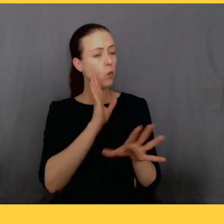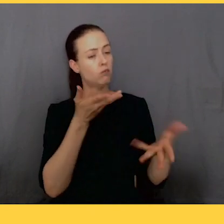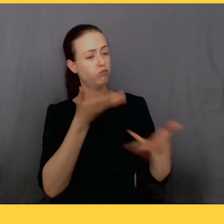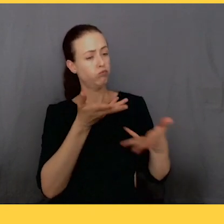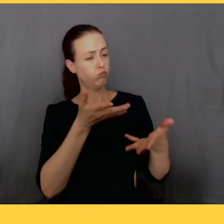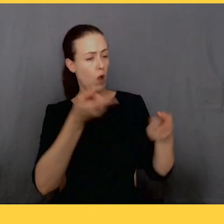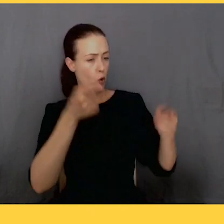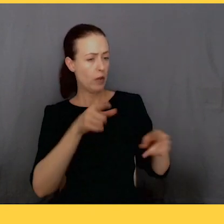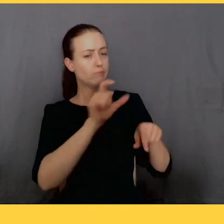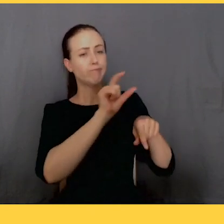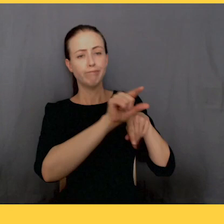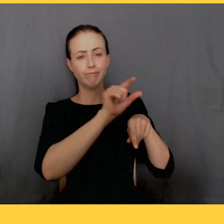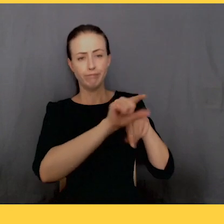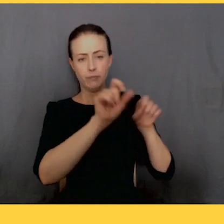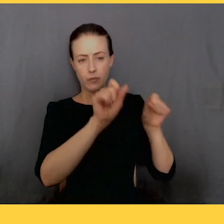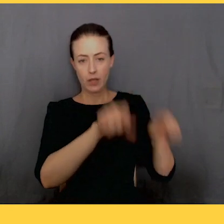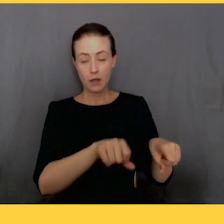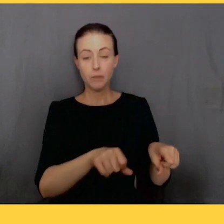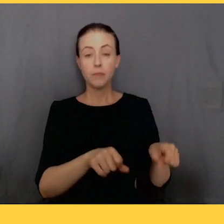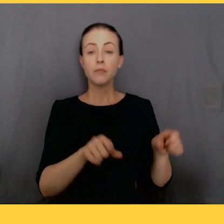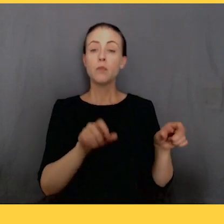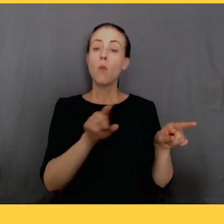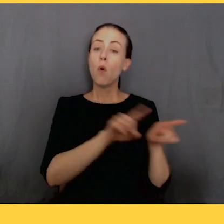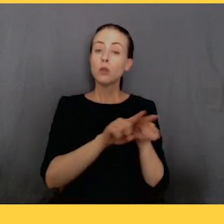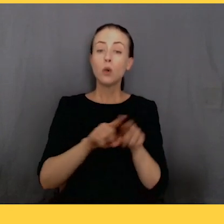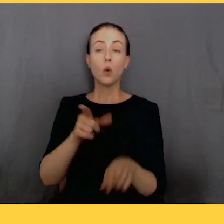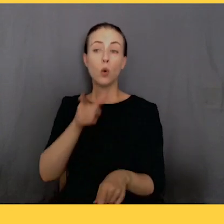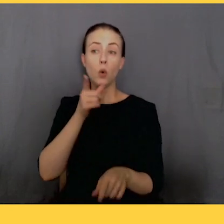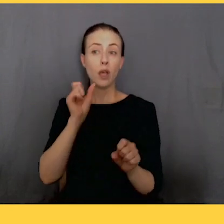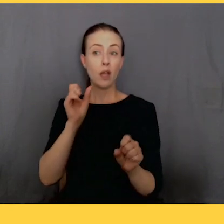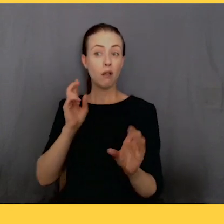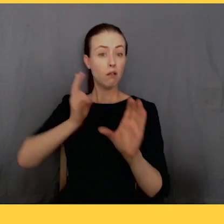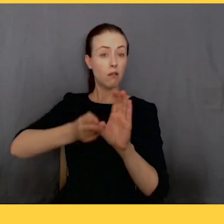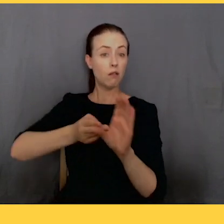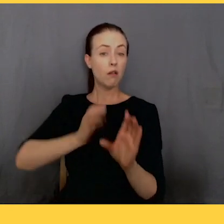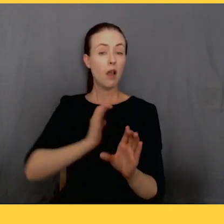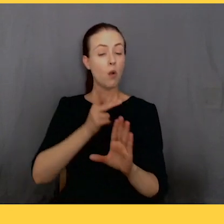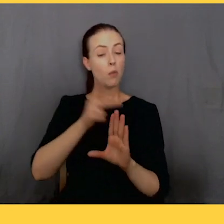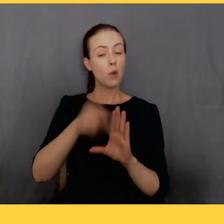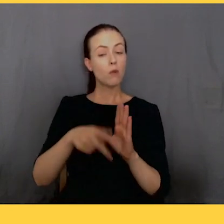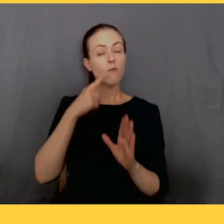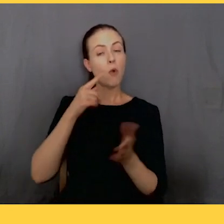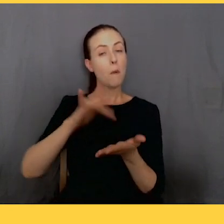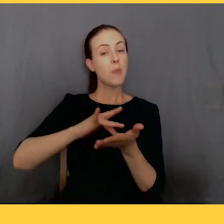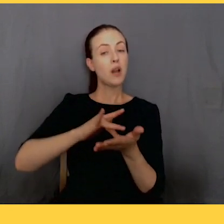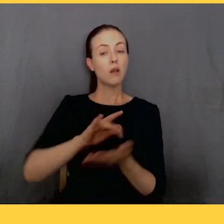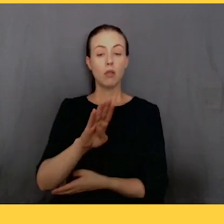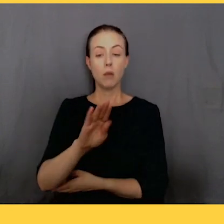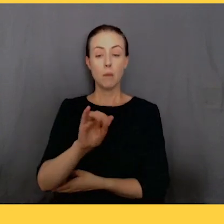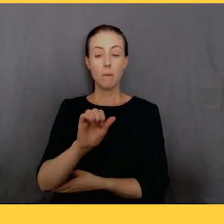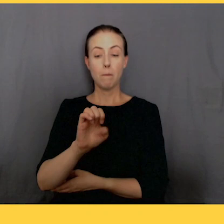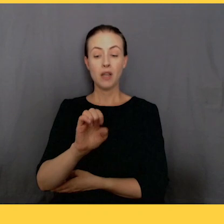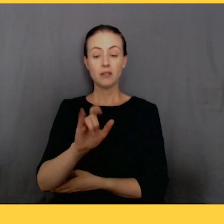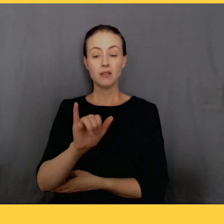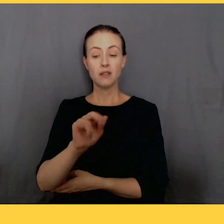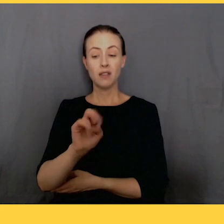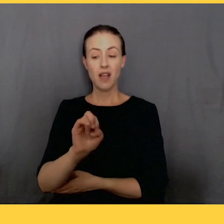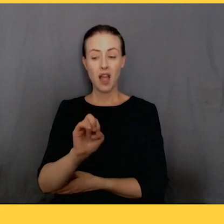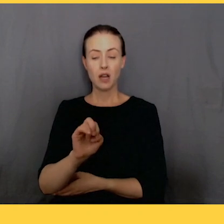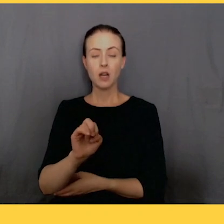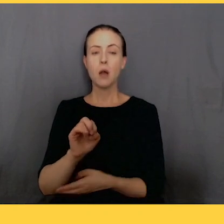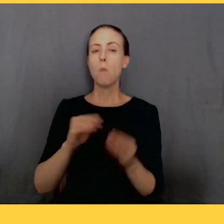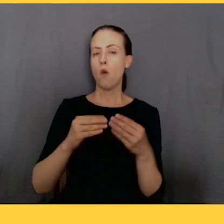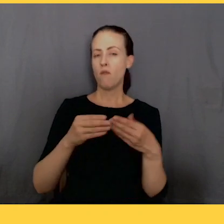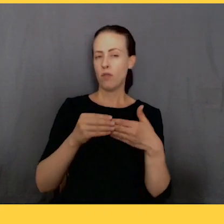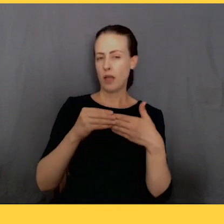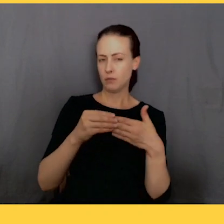We've also relaxed customer requirements for folks to enroll in our medical baseline and care programs. Our SCE employees also live and